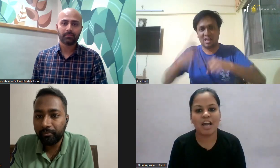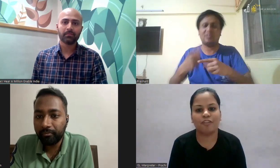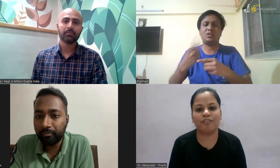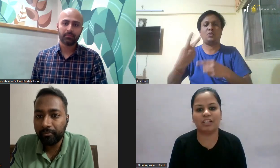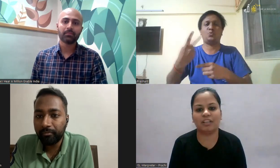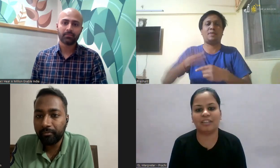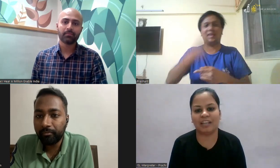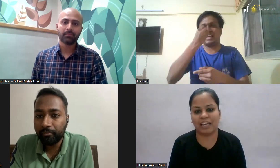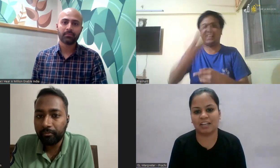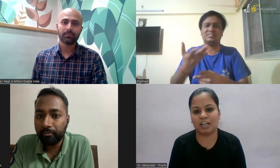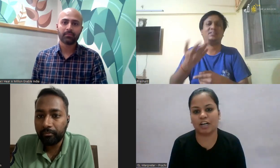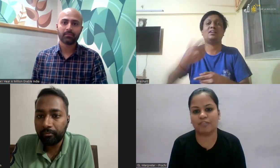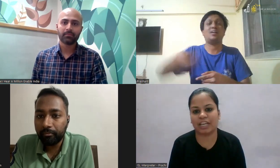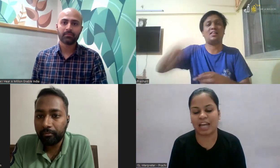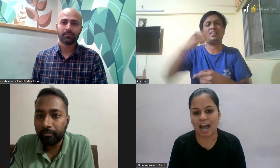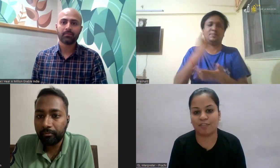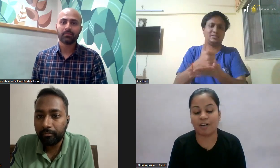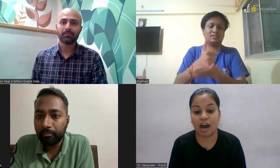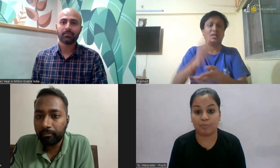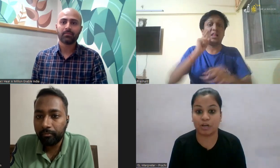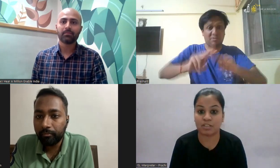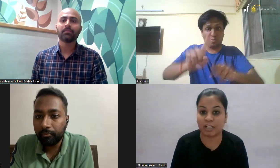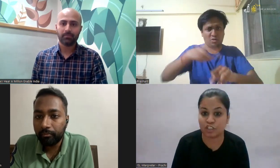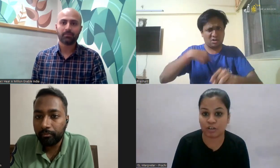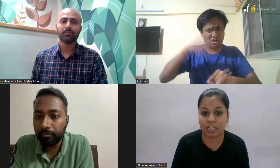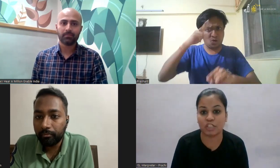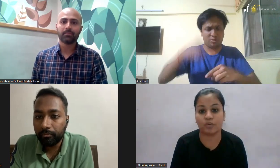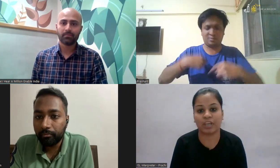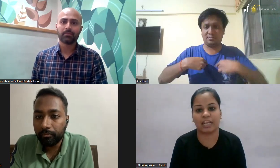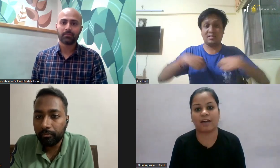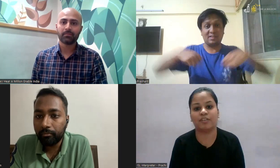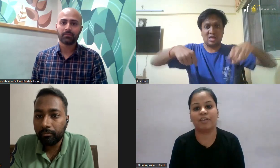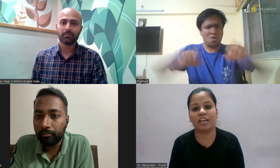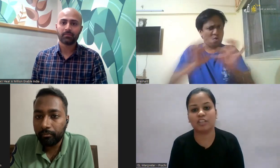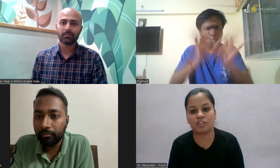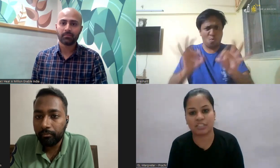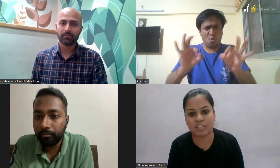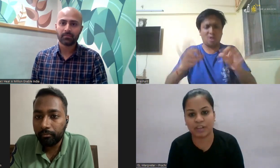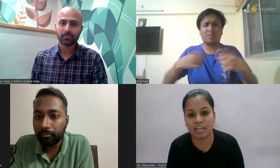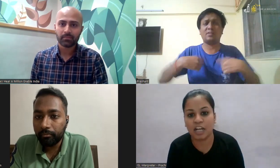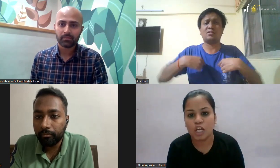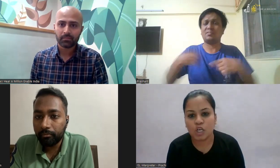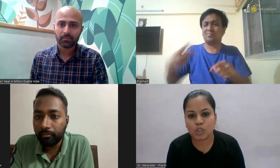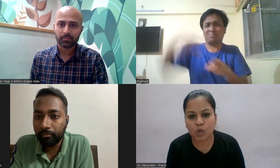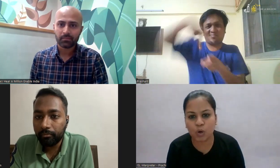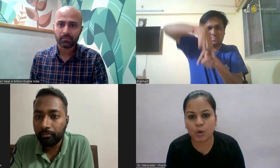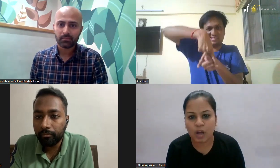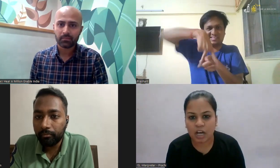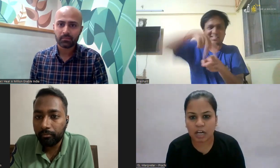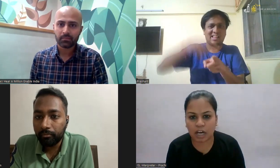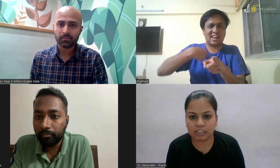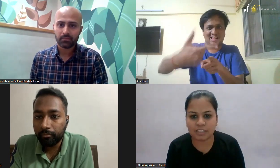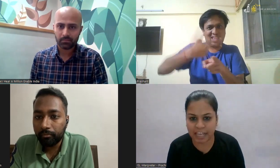know whether like we can have our personal insurance or we can have the vehicle insurance as well.